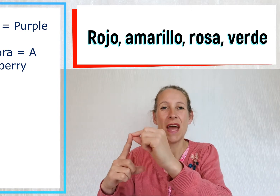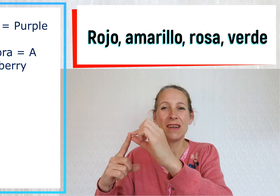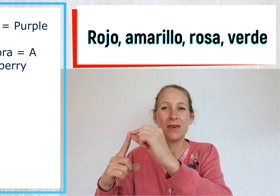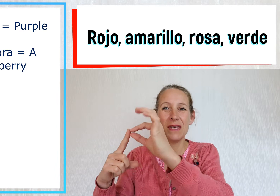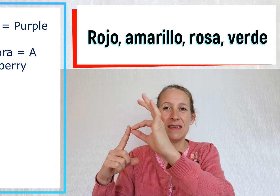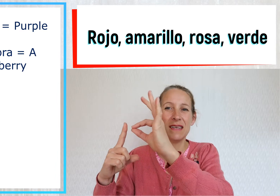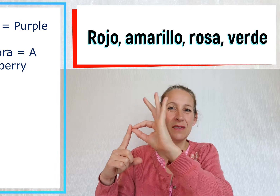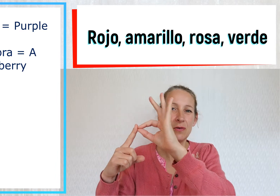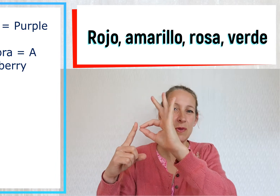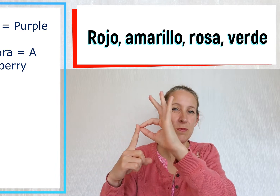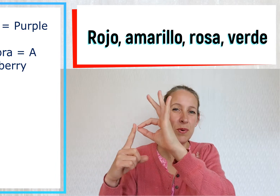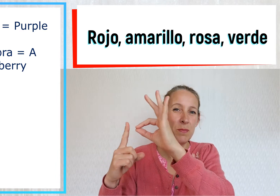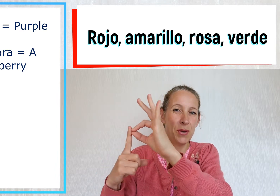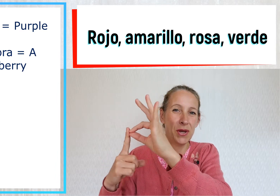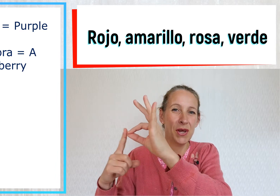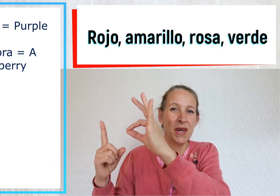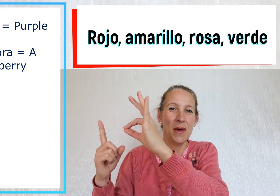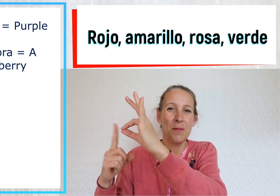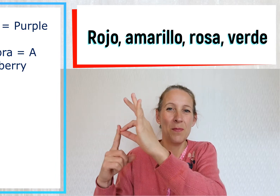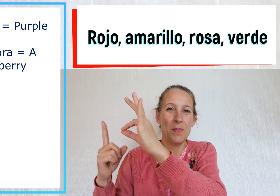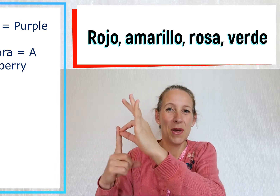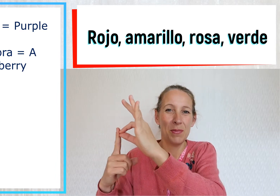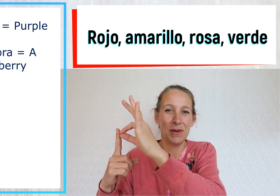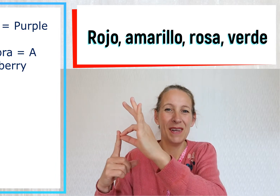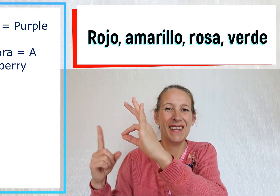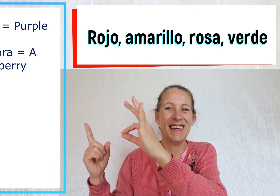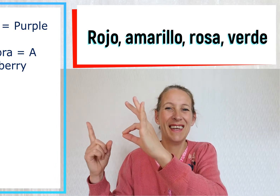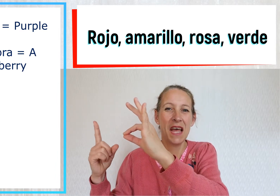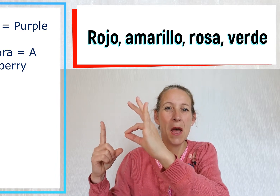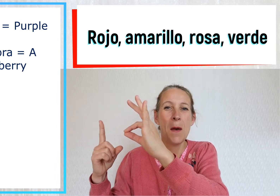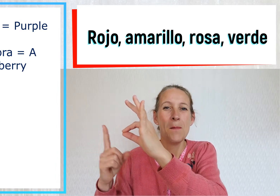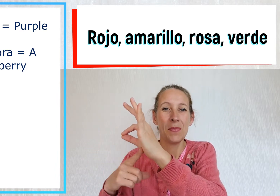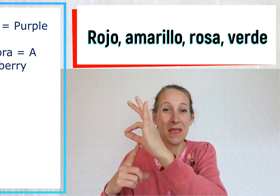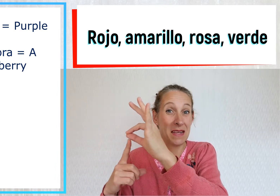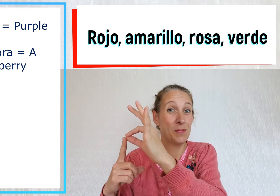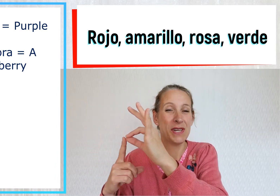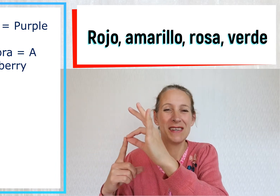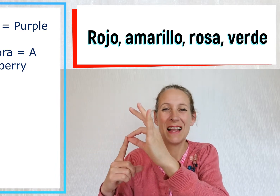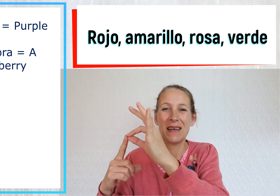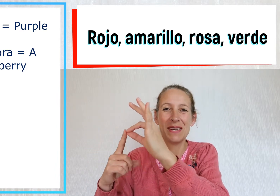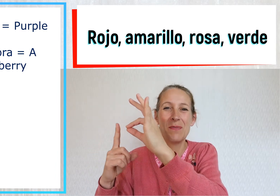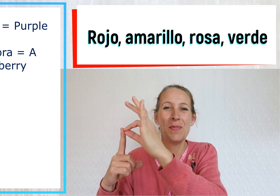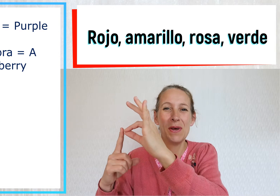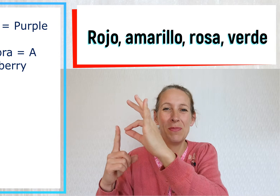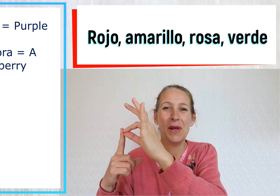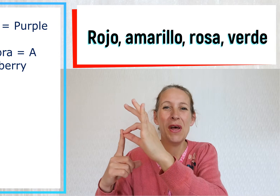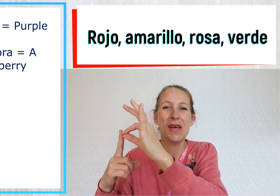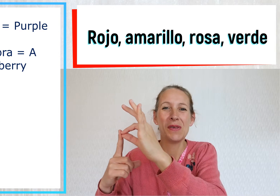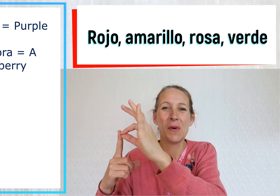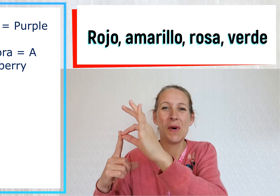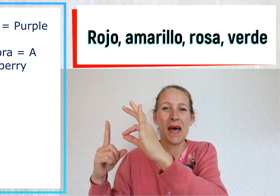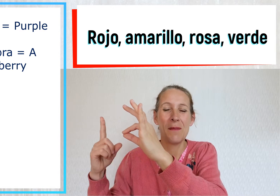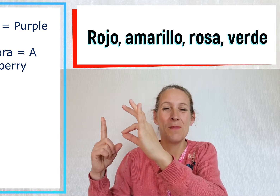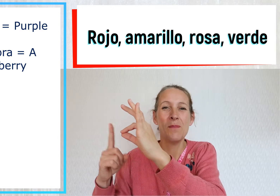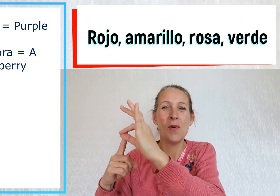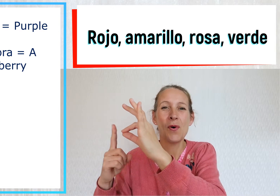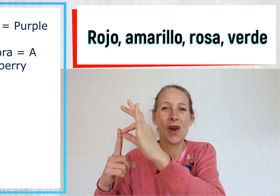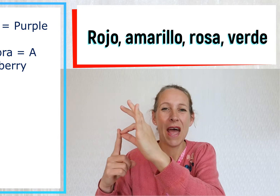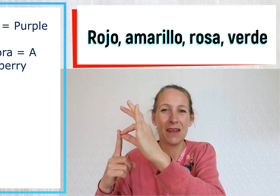Morado is signalled with the purple. That's British Sign Language, purple. So